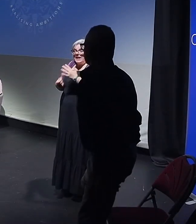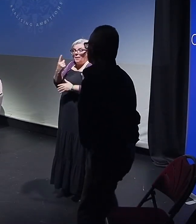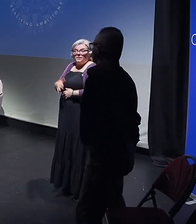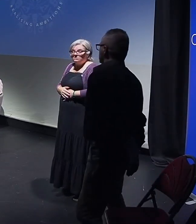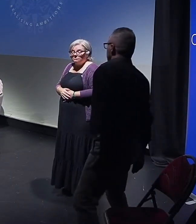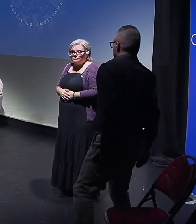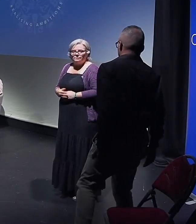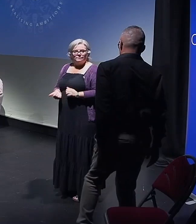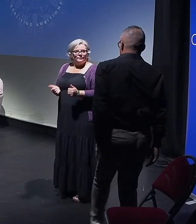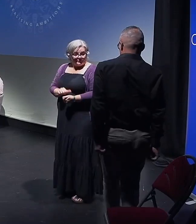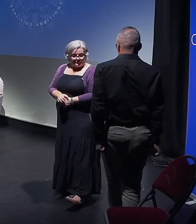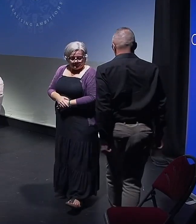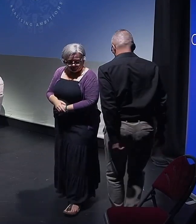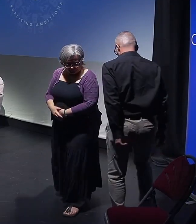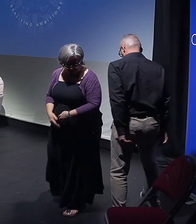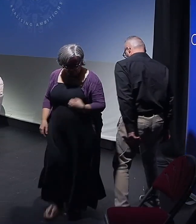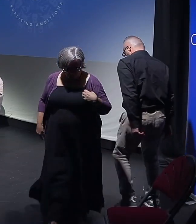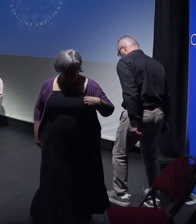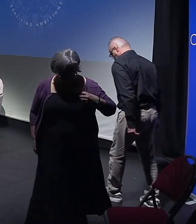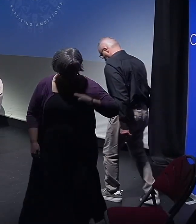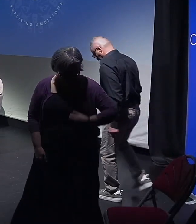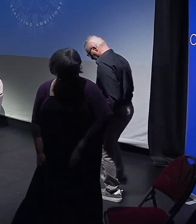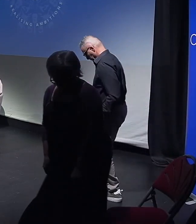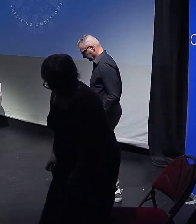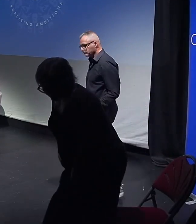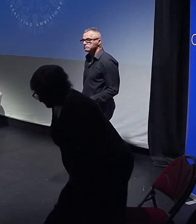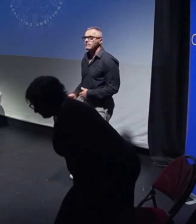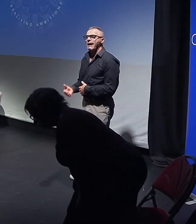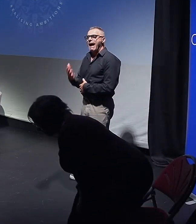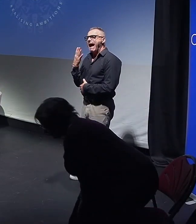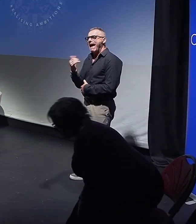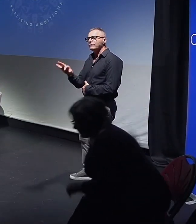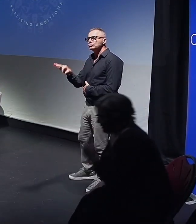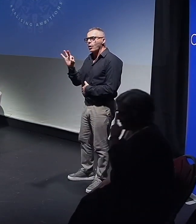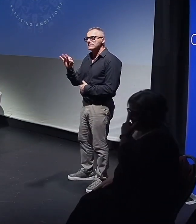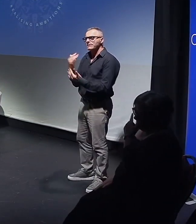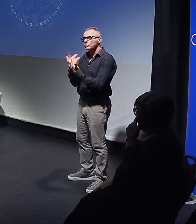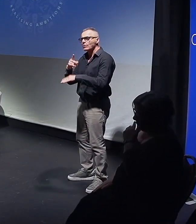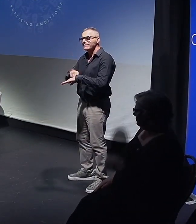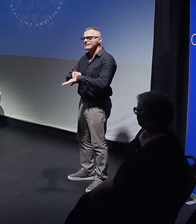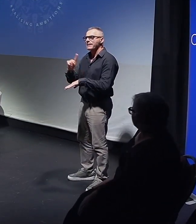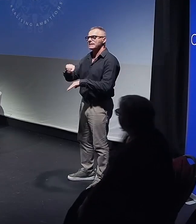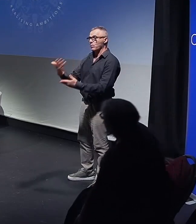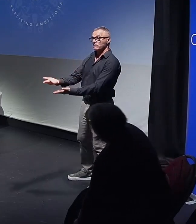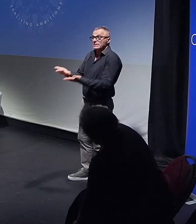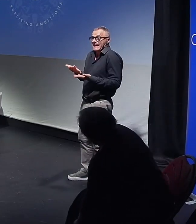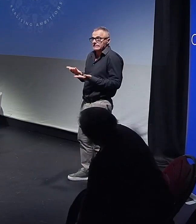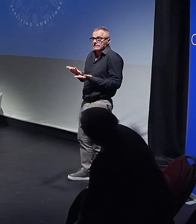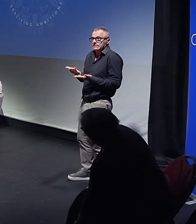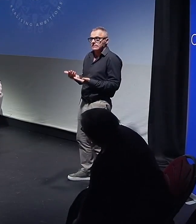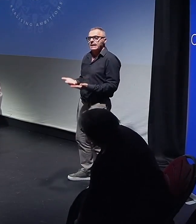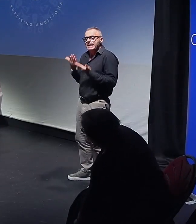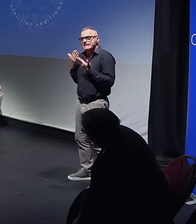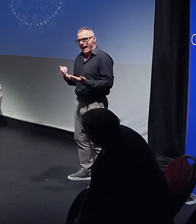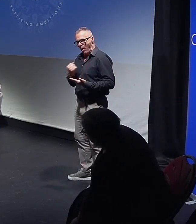There is choice, obviously, but a lot of the time it's what is presented to you. And now I'm